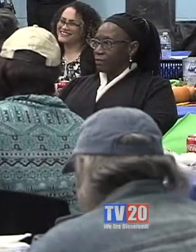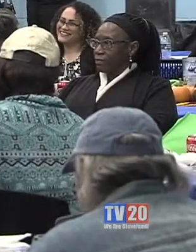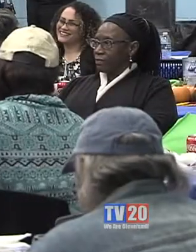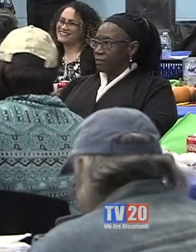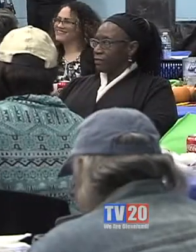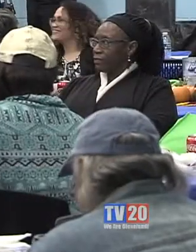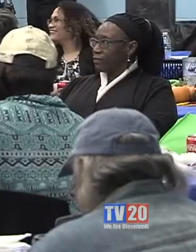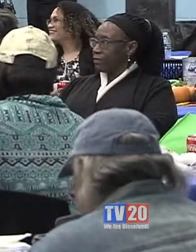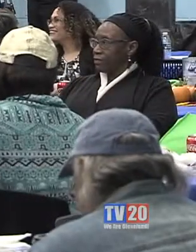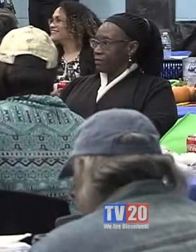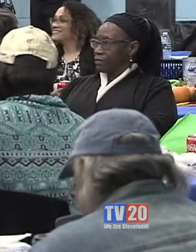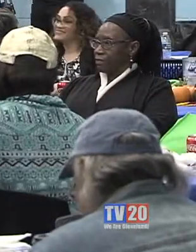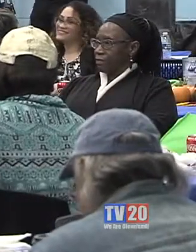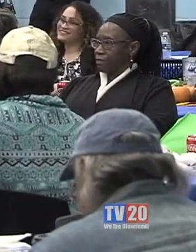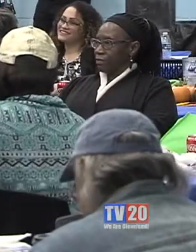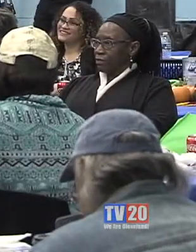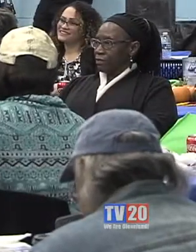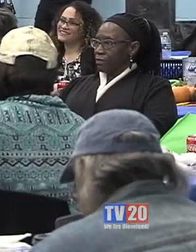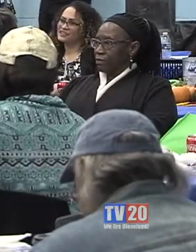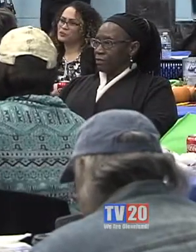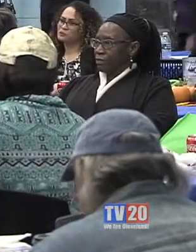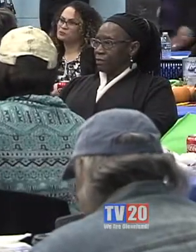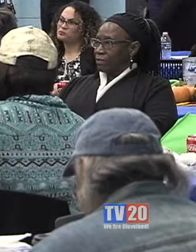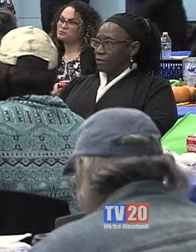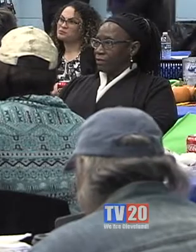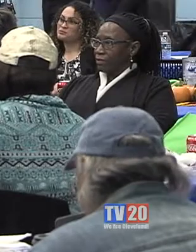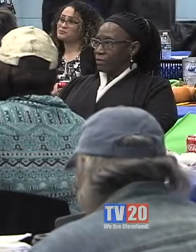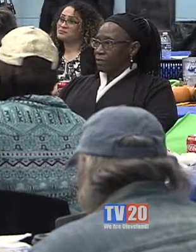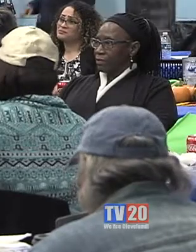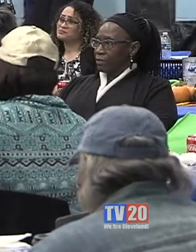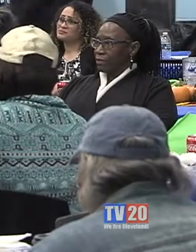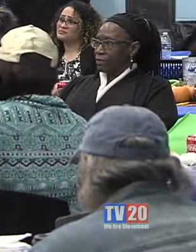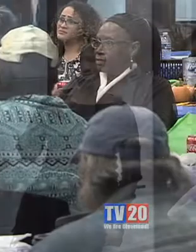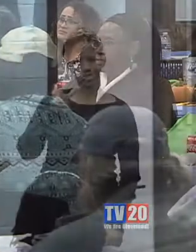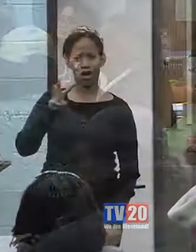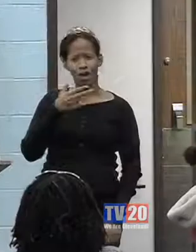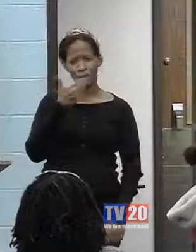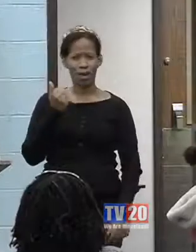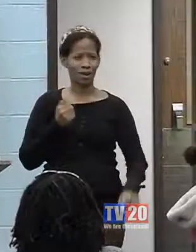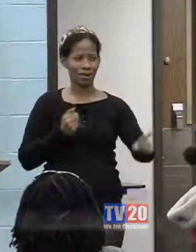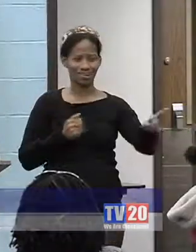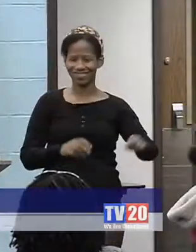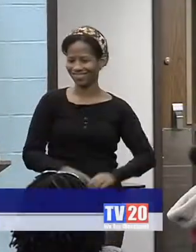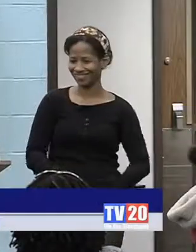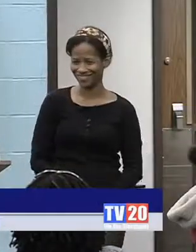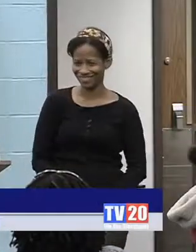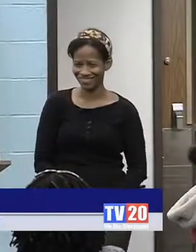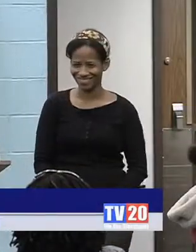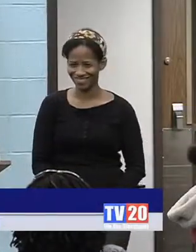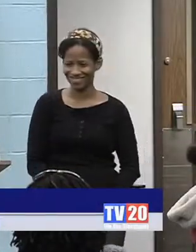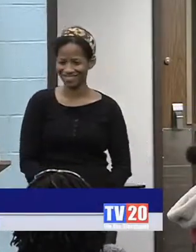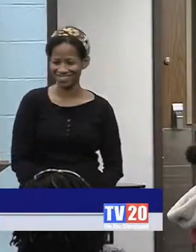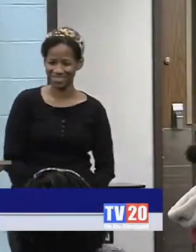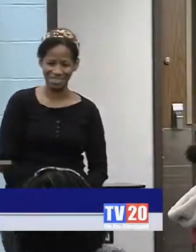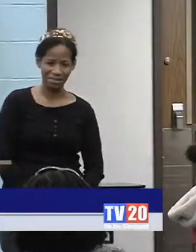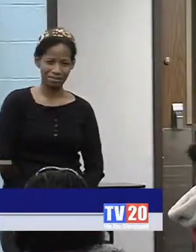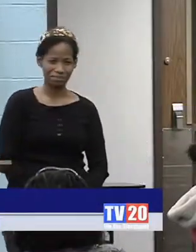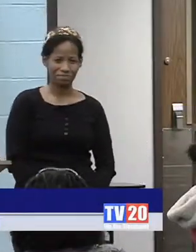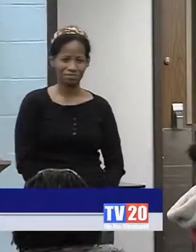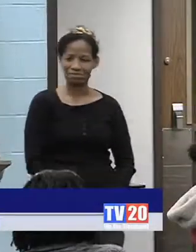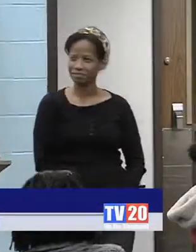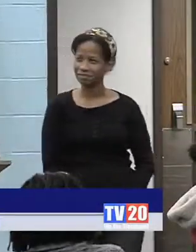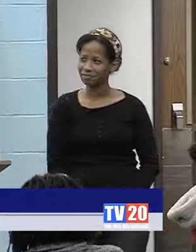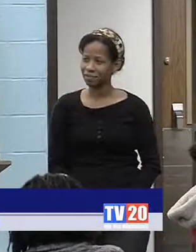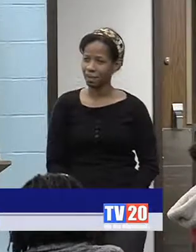Oh, no. Everybody want to be a Tower Blooder. Everybody want to be a Glenville Tower Blooder. It's very important. I sit